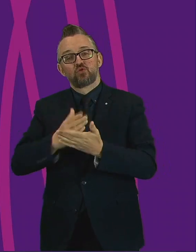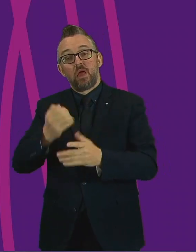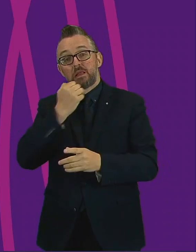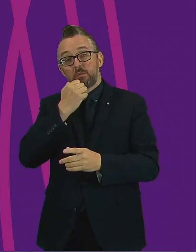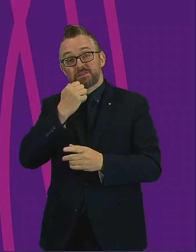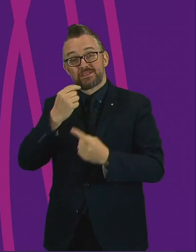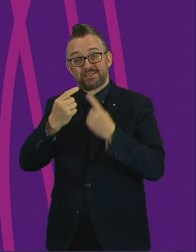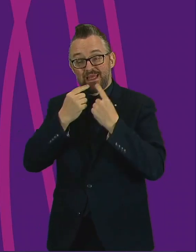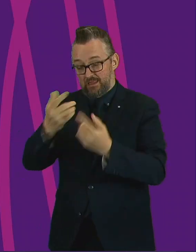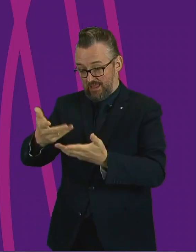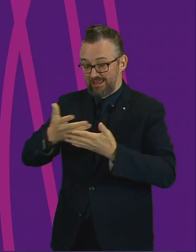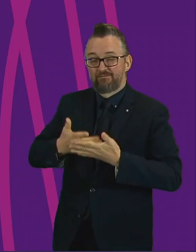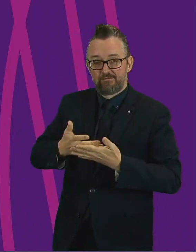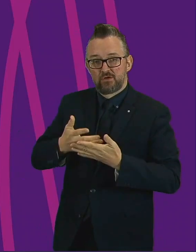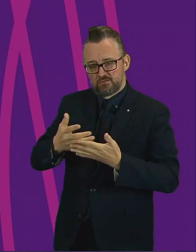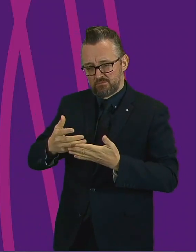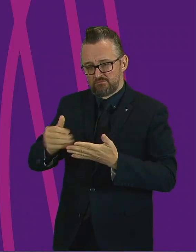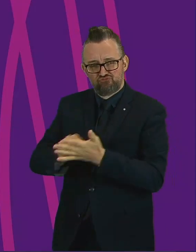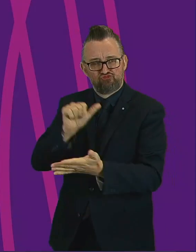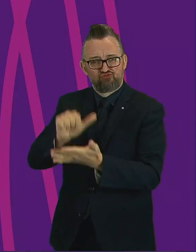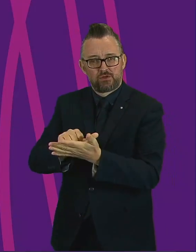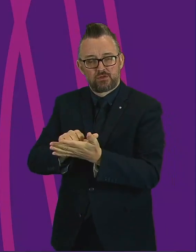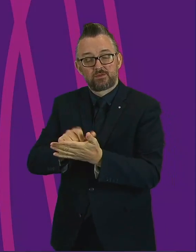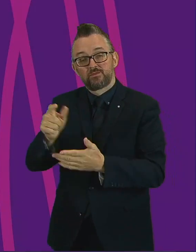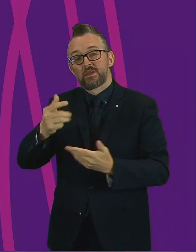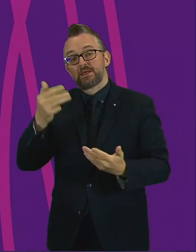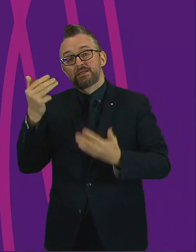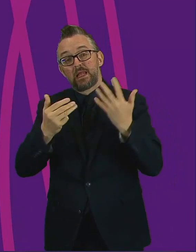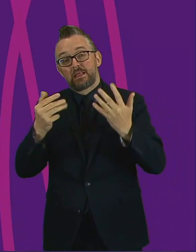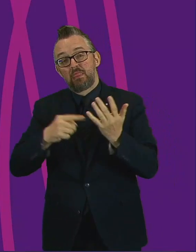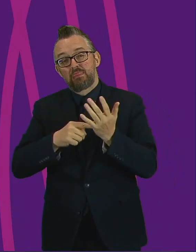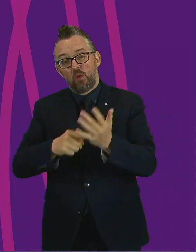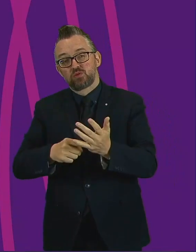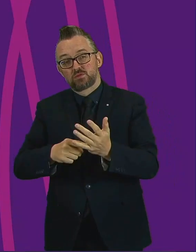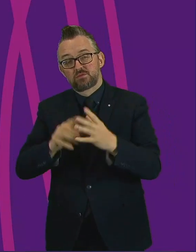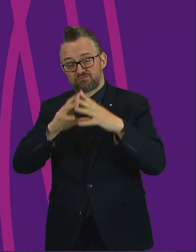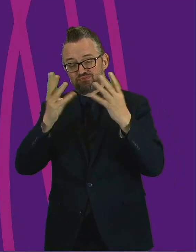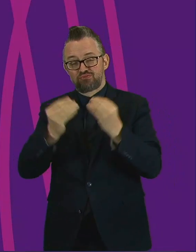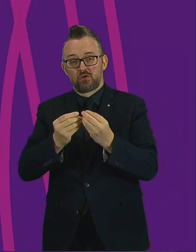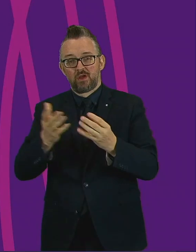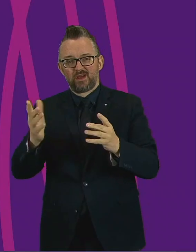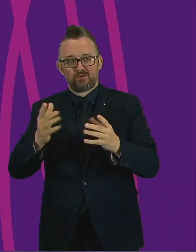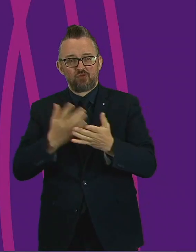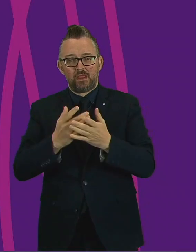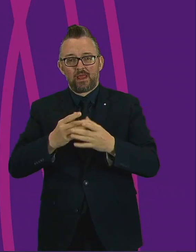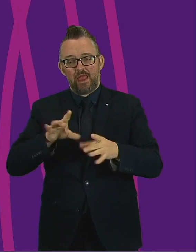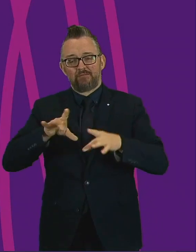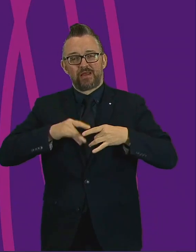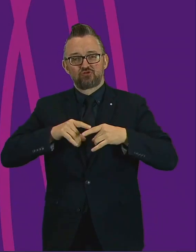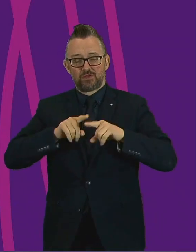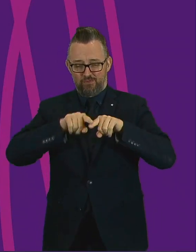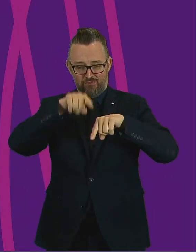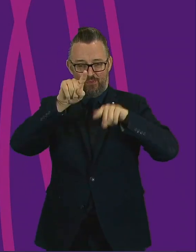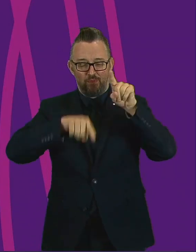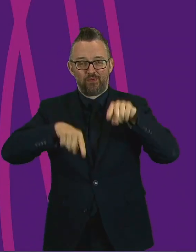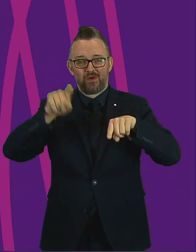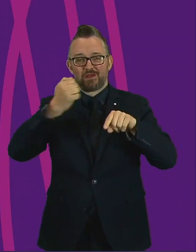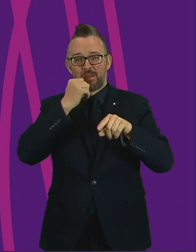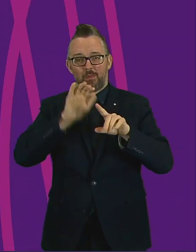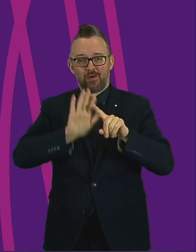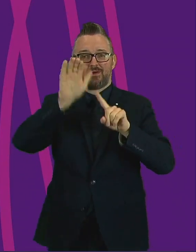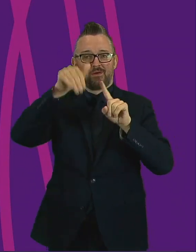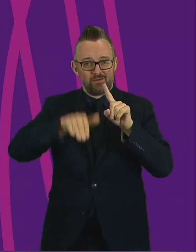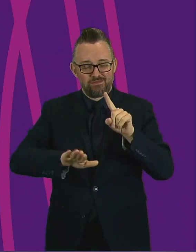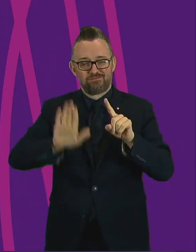is robust. The 19,000 people, of course, will be people at different stages of infection, and that is a moving picture,